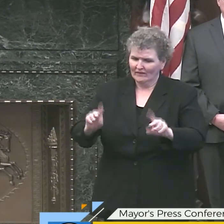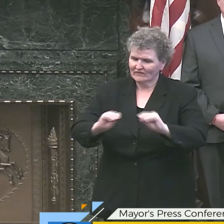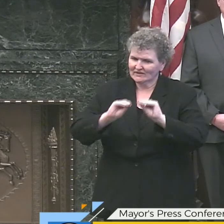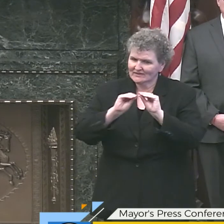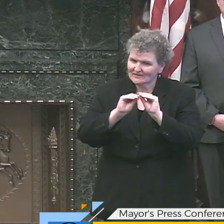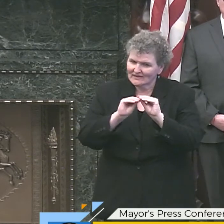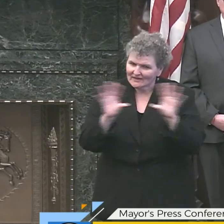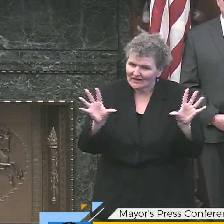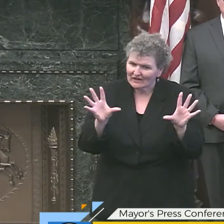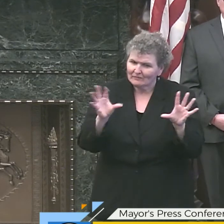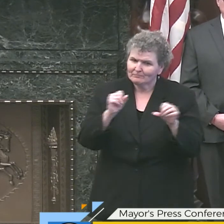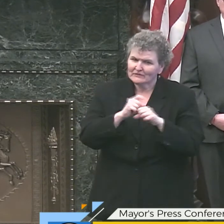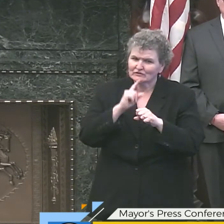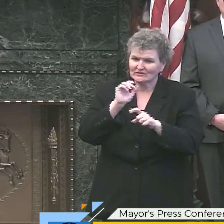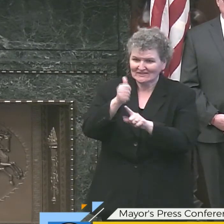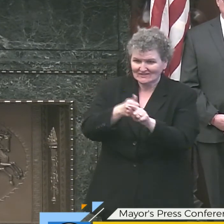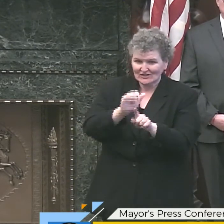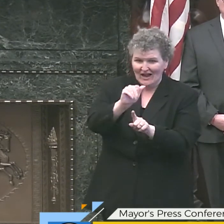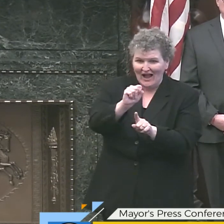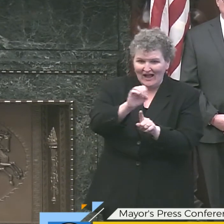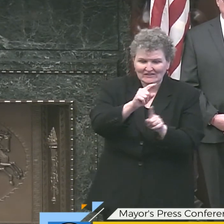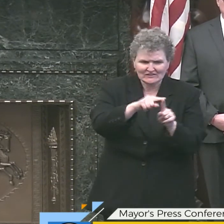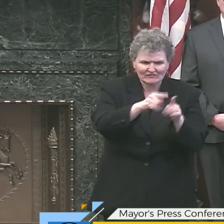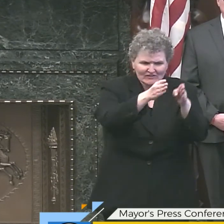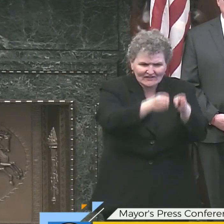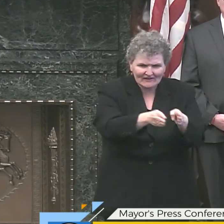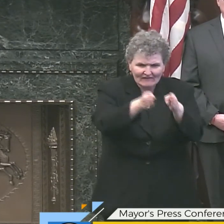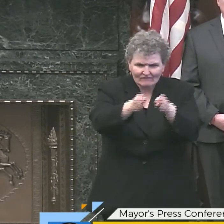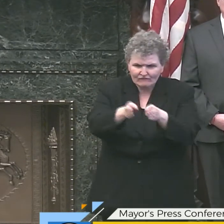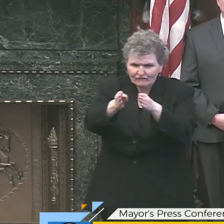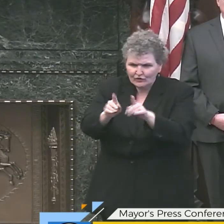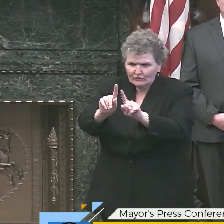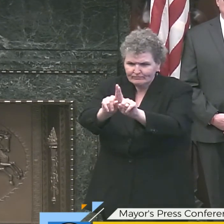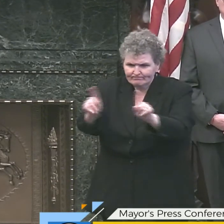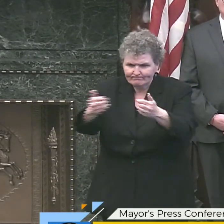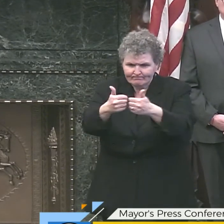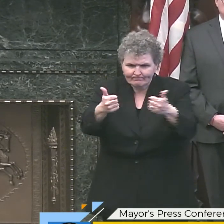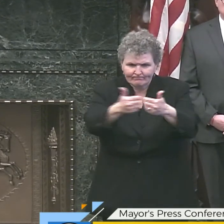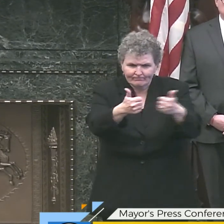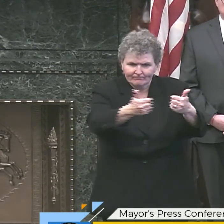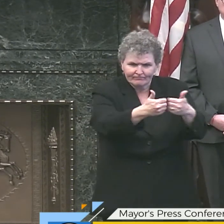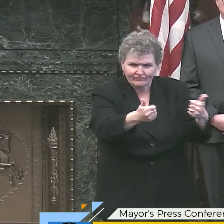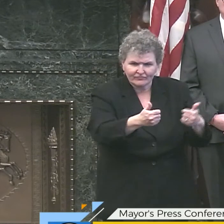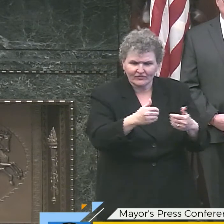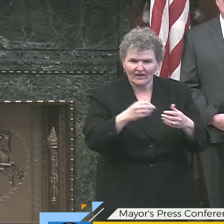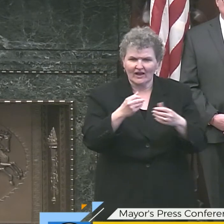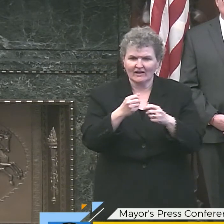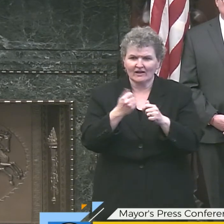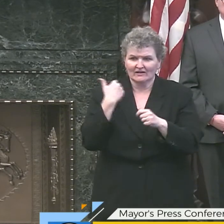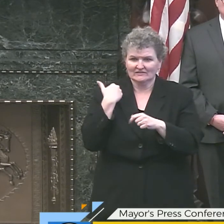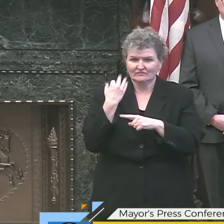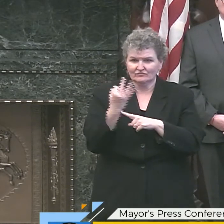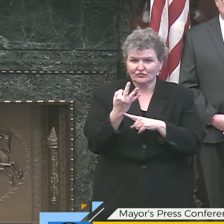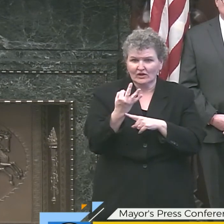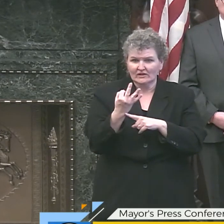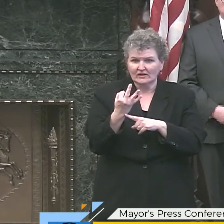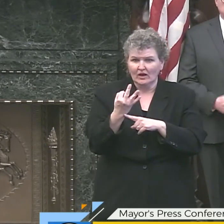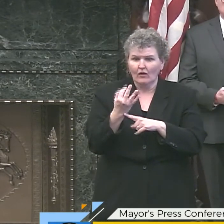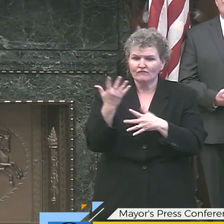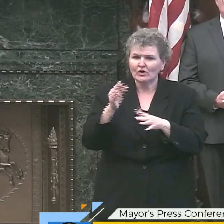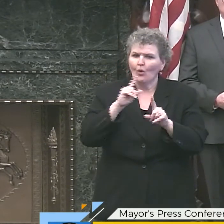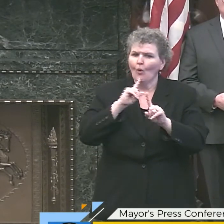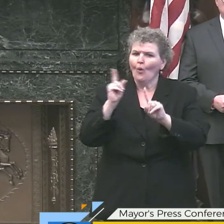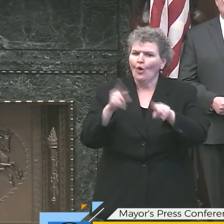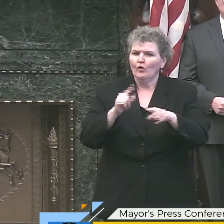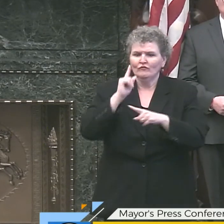case individually. They last Friday issued an order to consider certain petitions priority and emergency, so